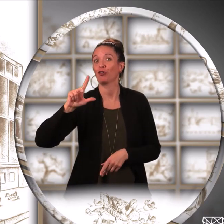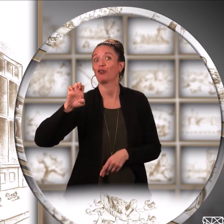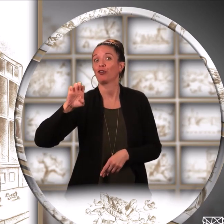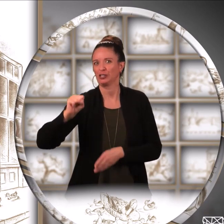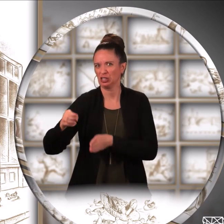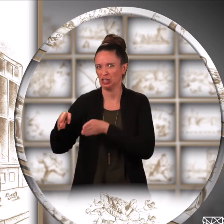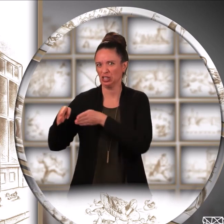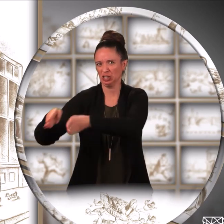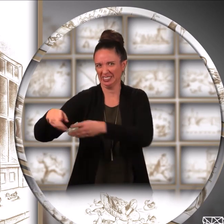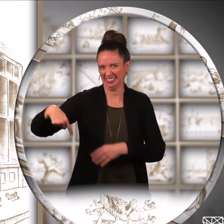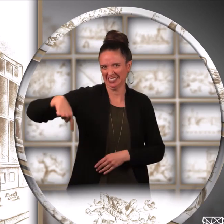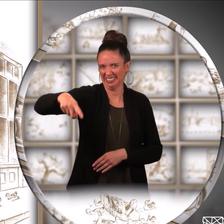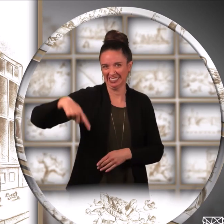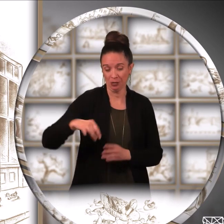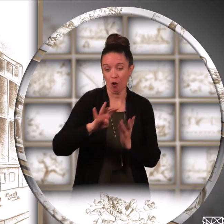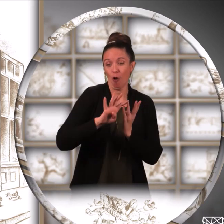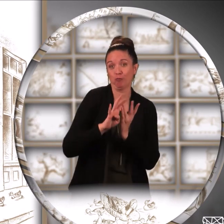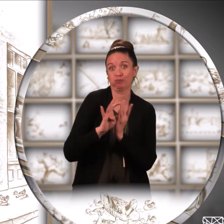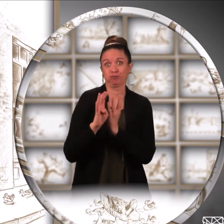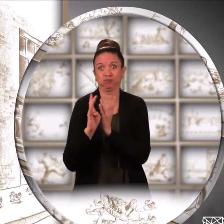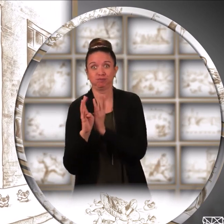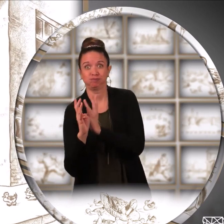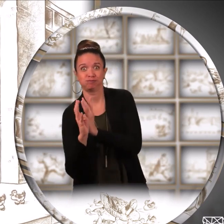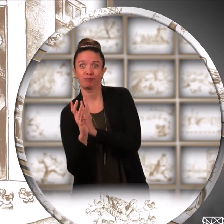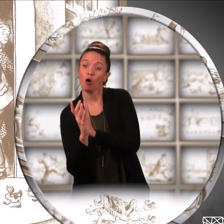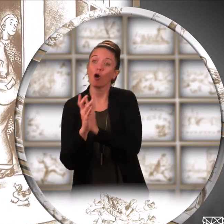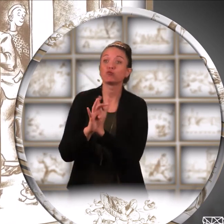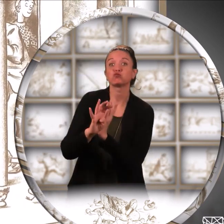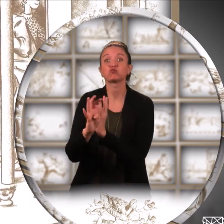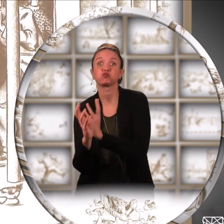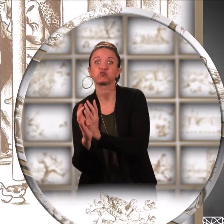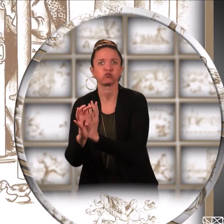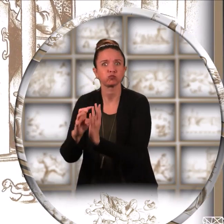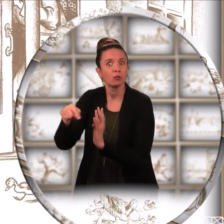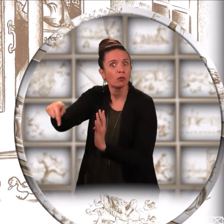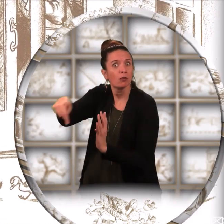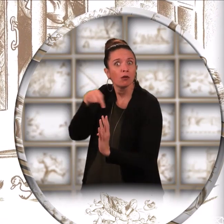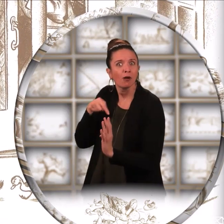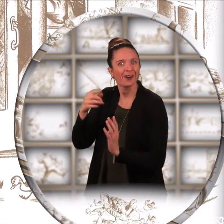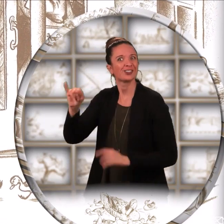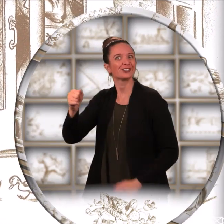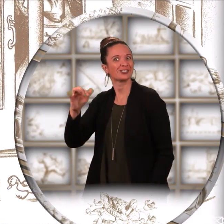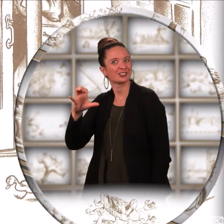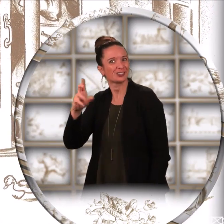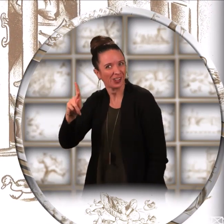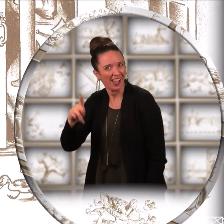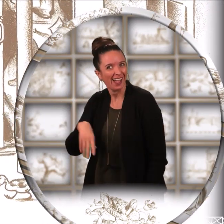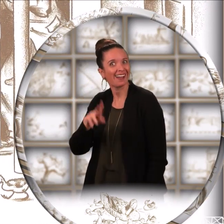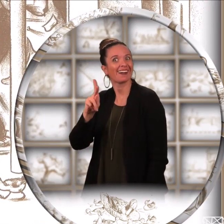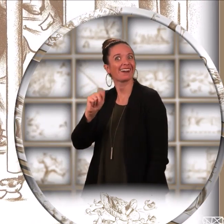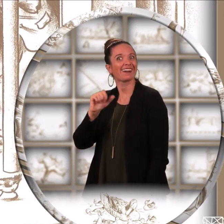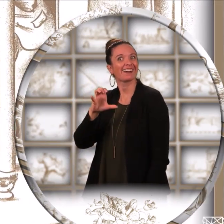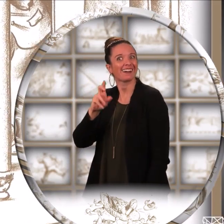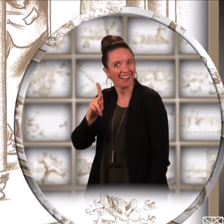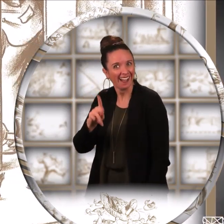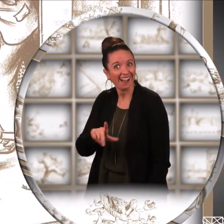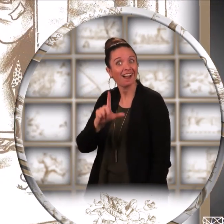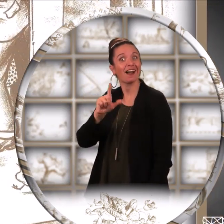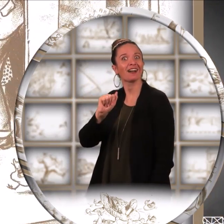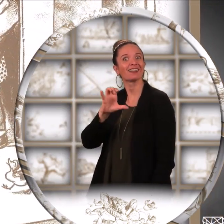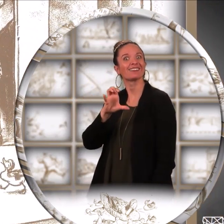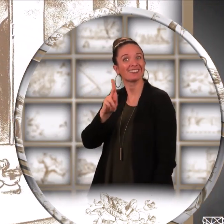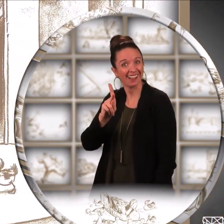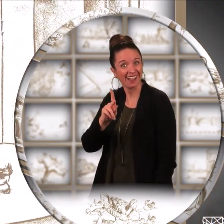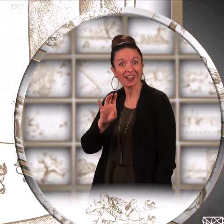Jack, Cack, Lack, Mac, Knack,